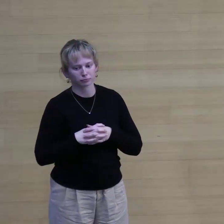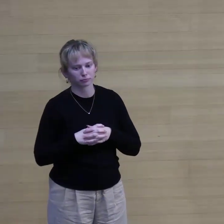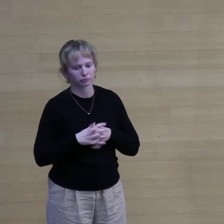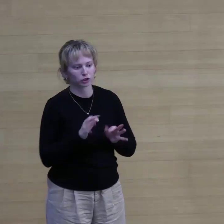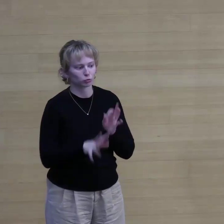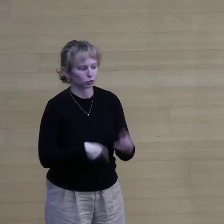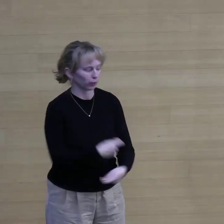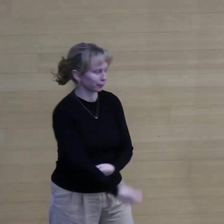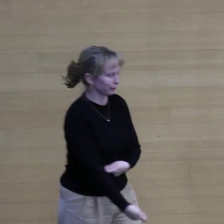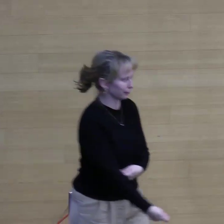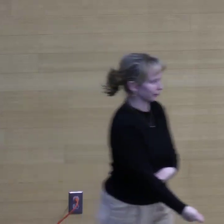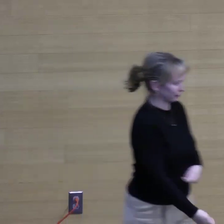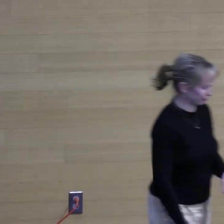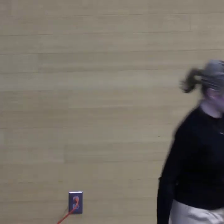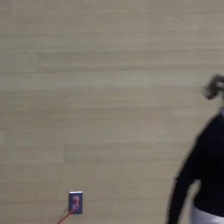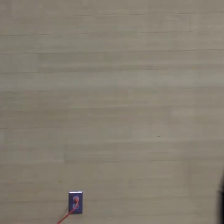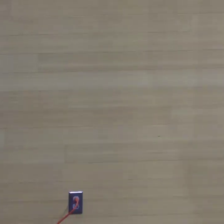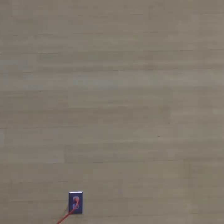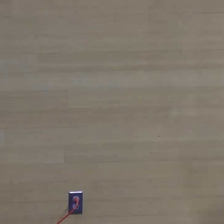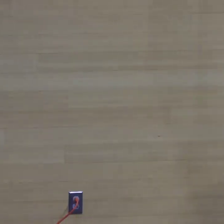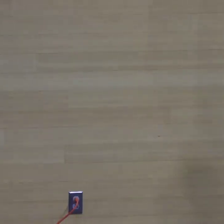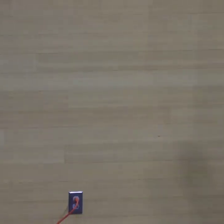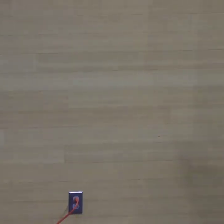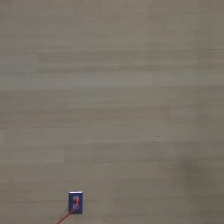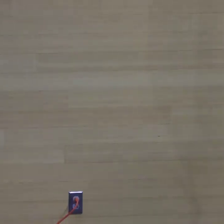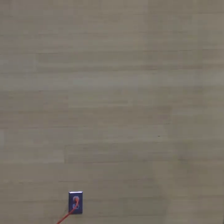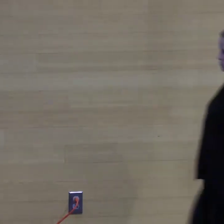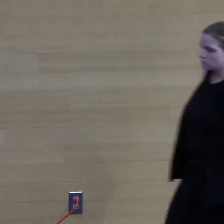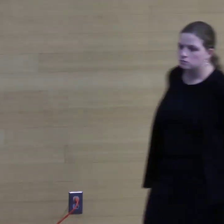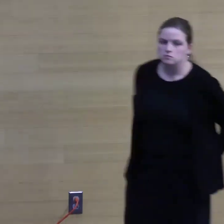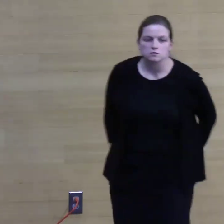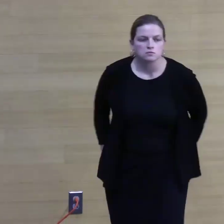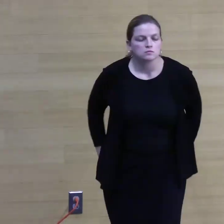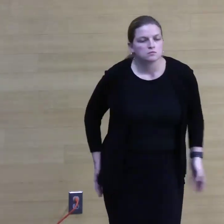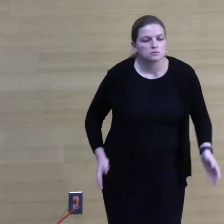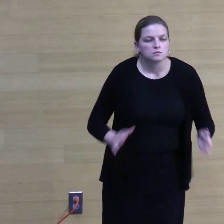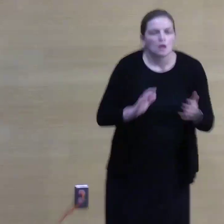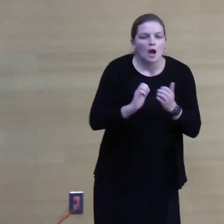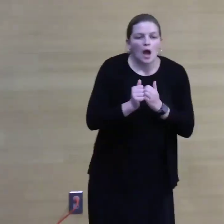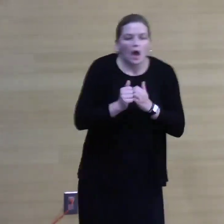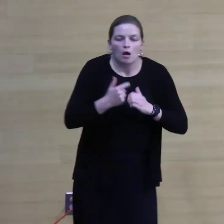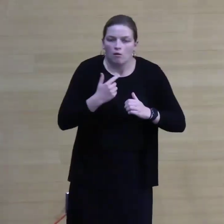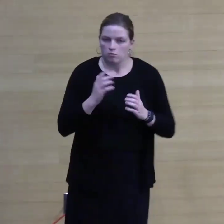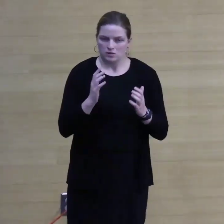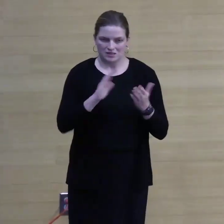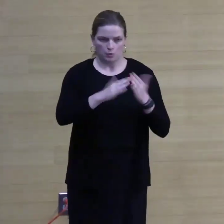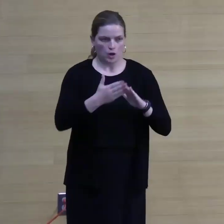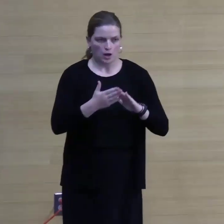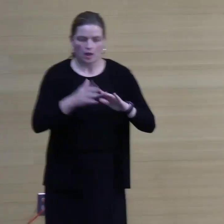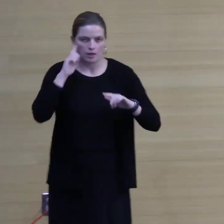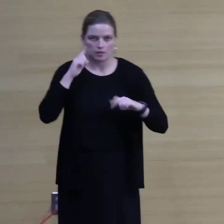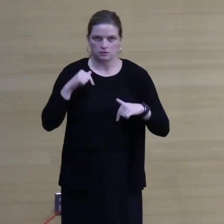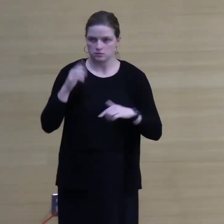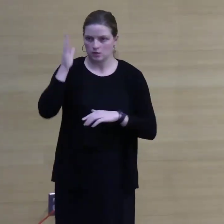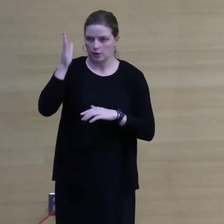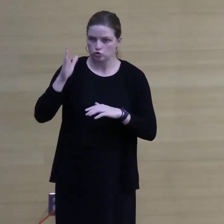And how should we as a community, and I think one of the things that's been so great about this lecture series every